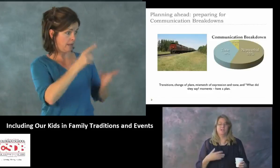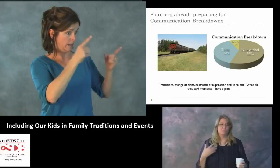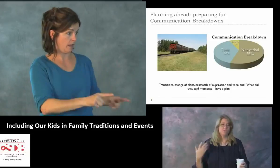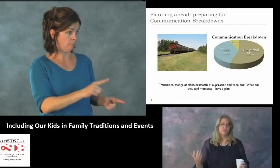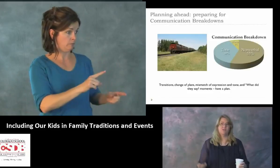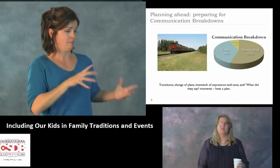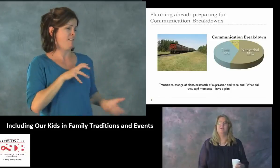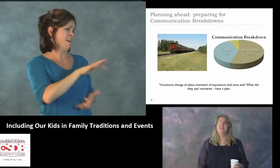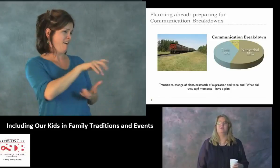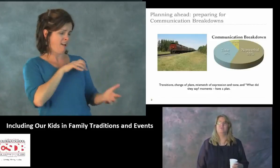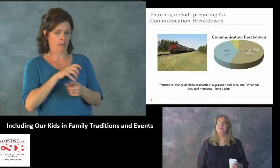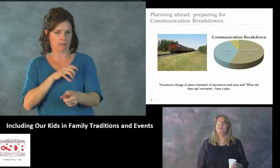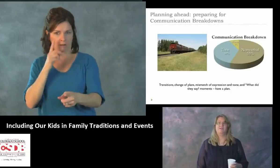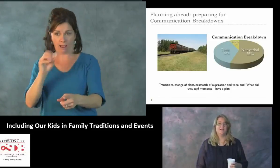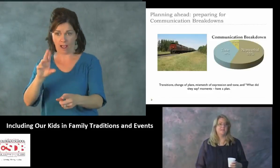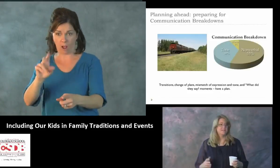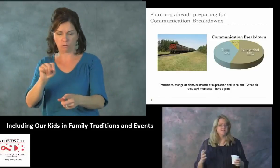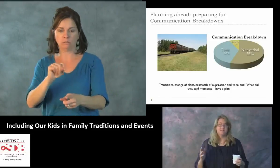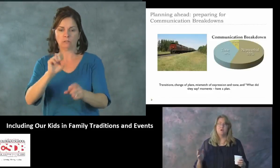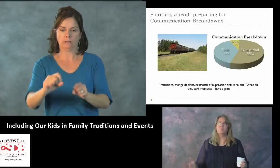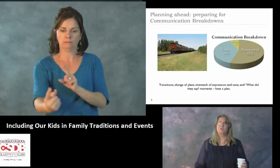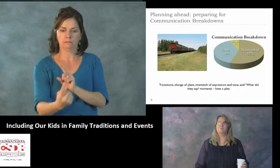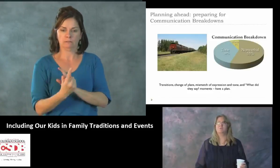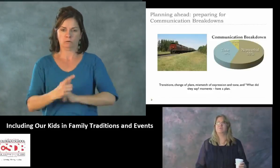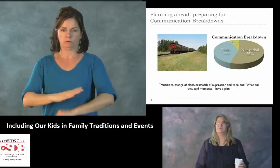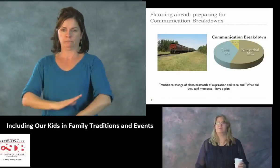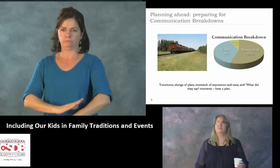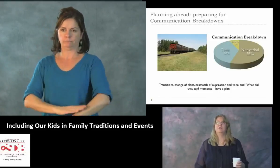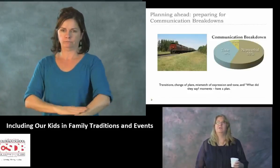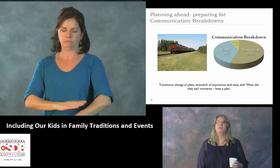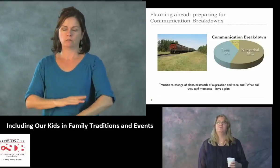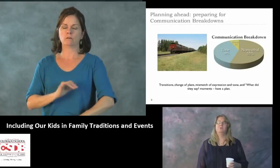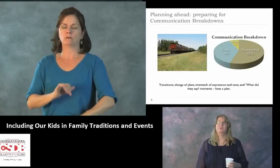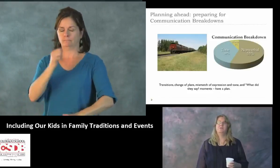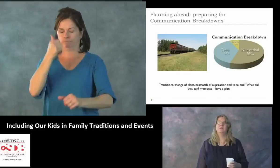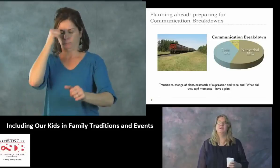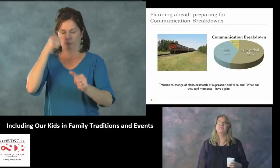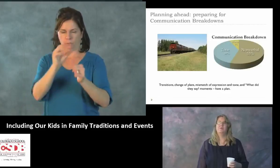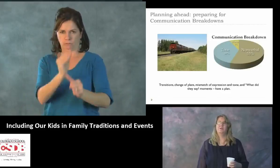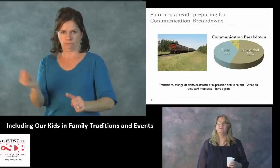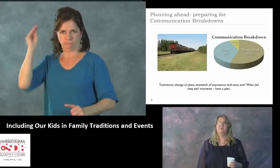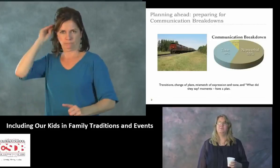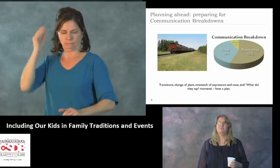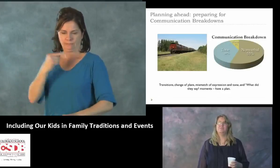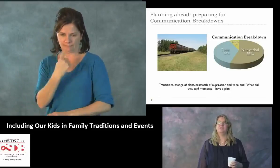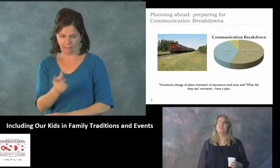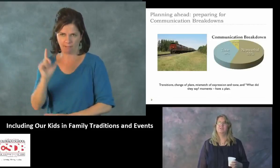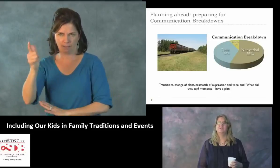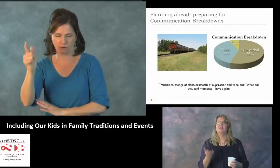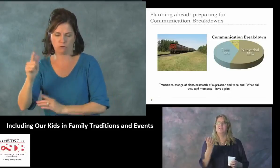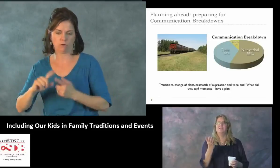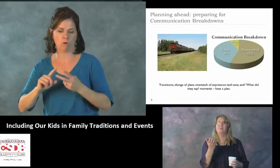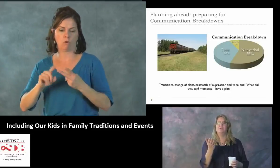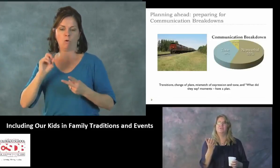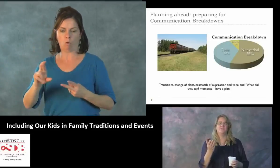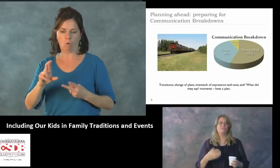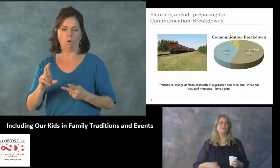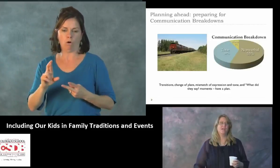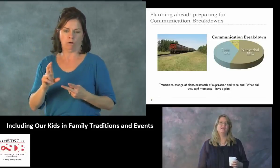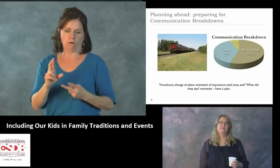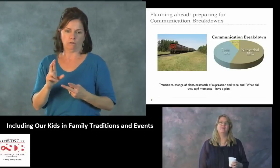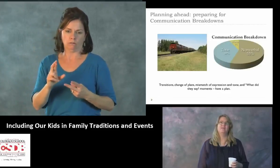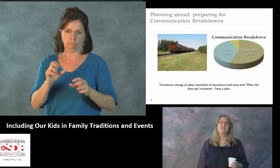conversation and share directly, that's so much preferred. As we never want to be in a position like the picture